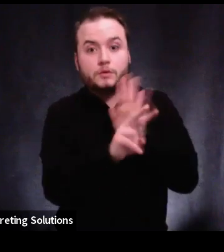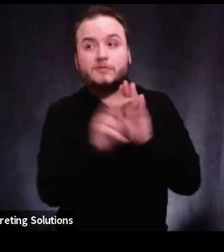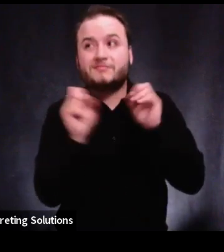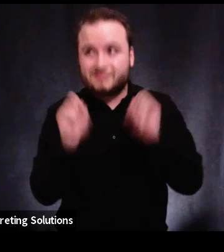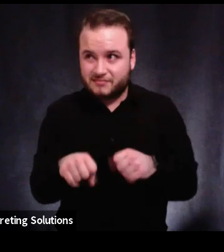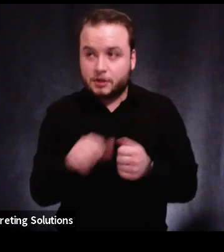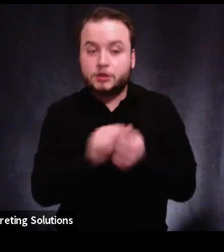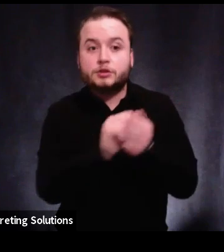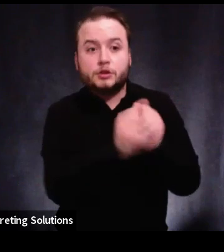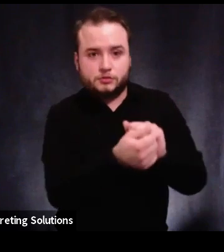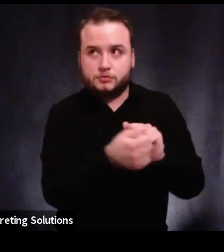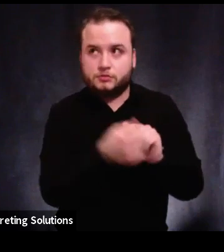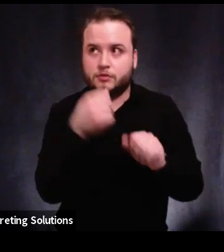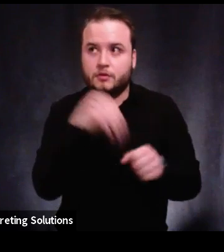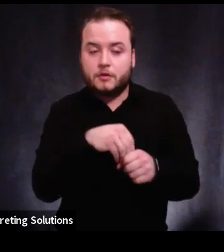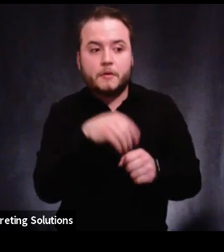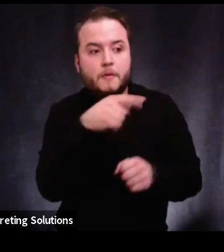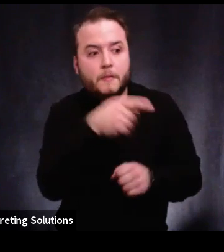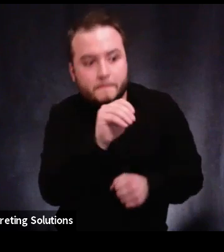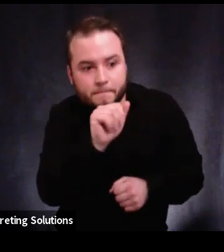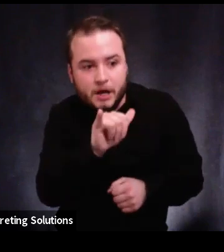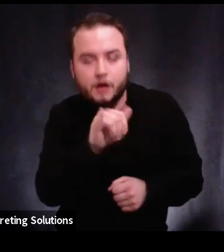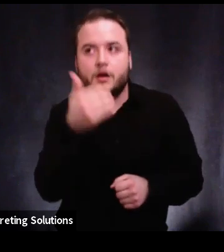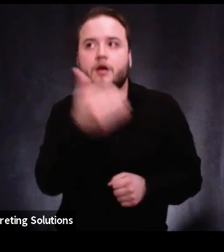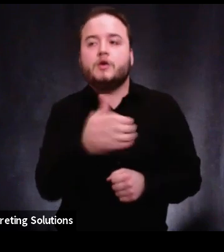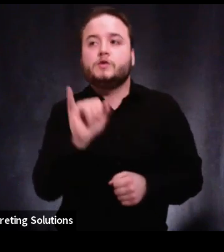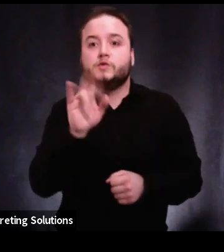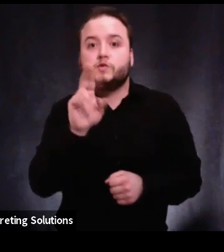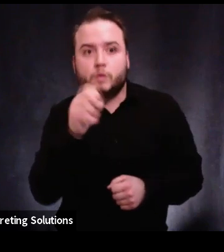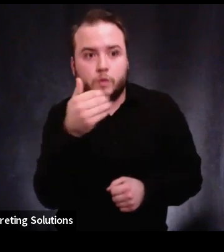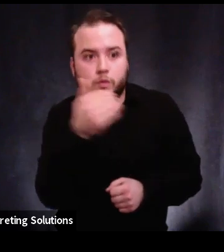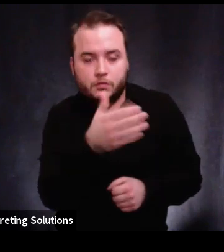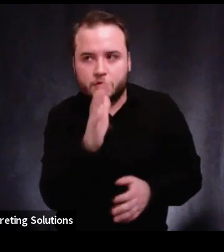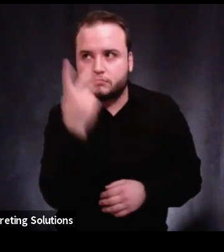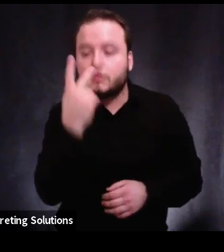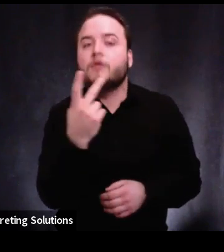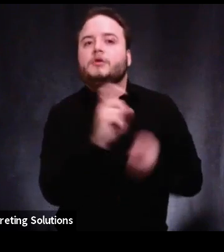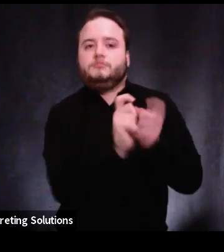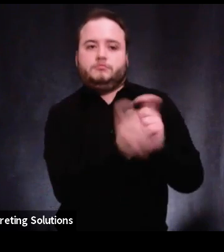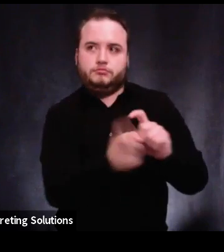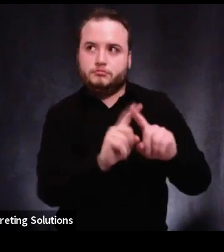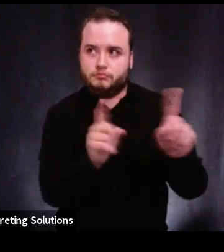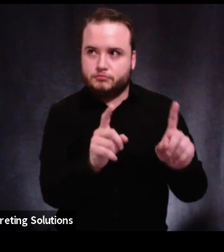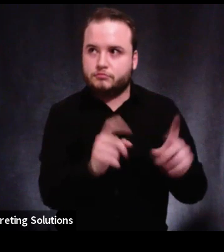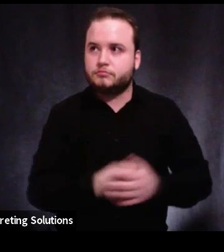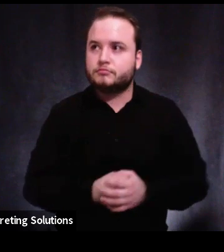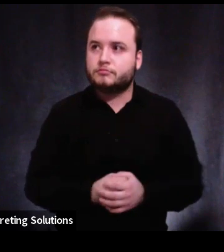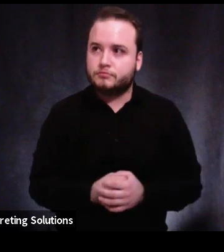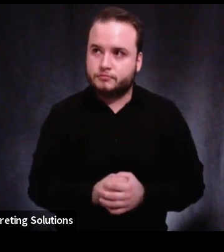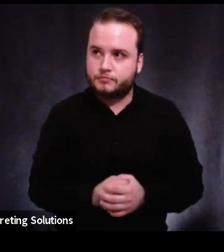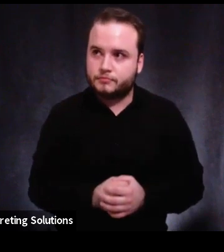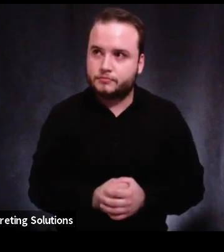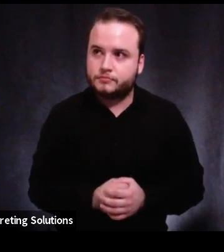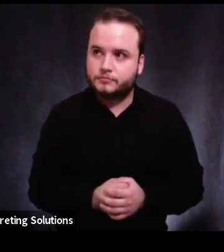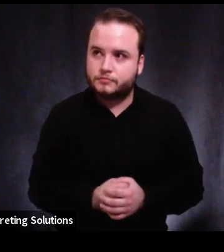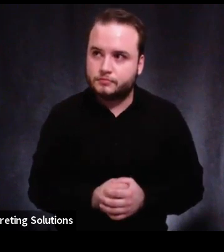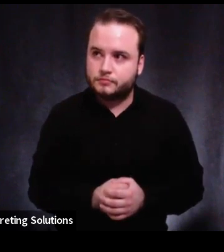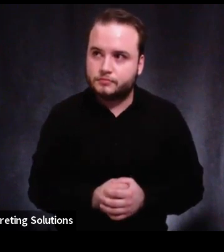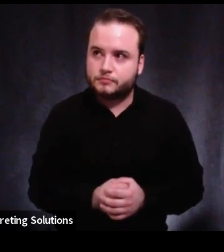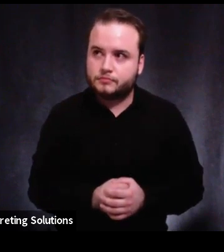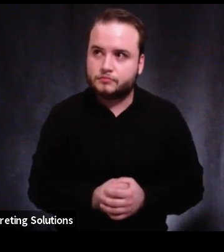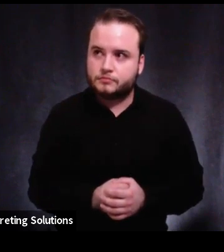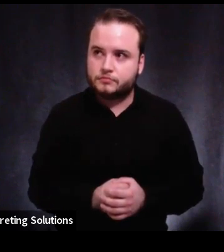that we have poor compliance with the mitigation strategies and the contacts change as a